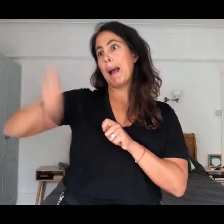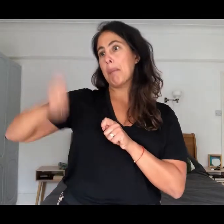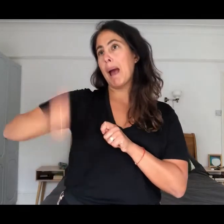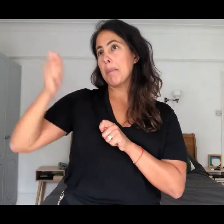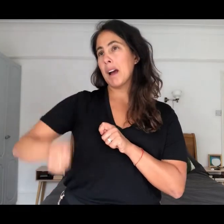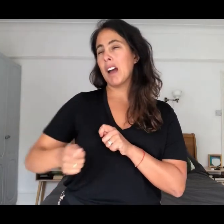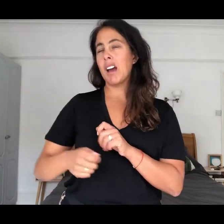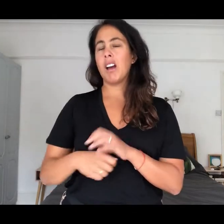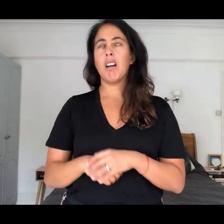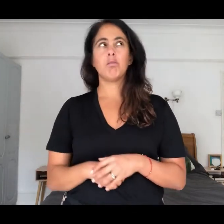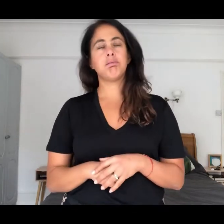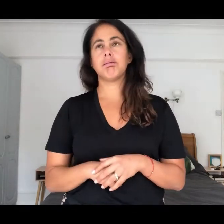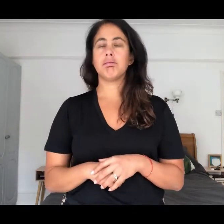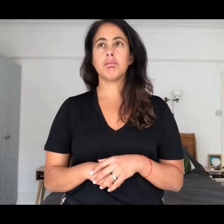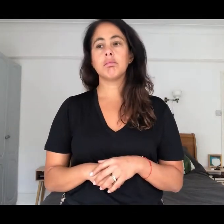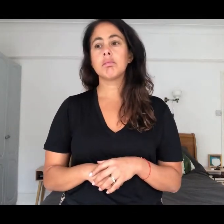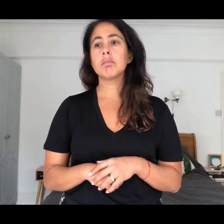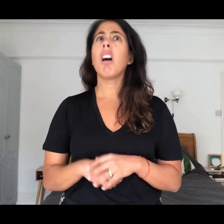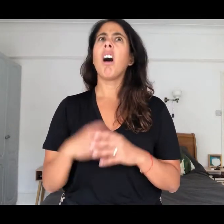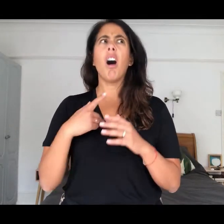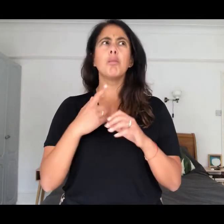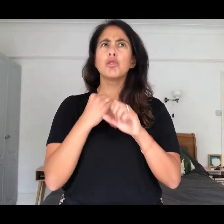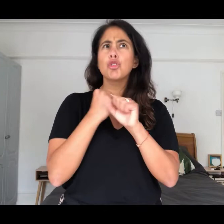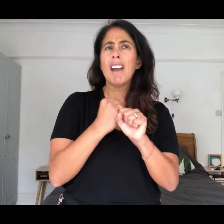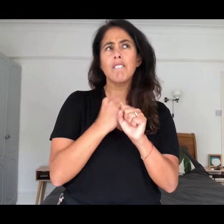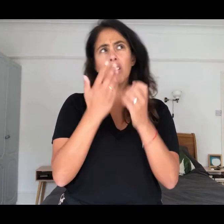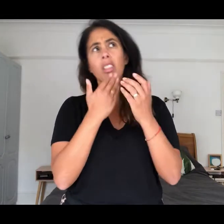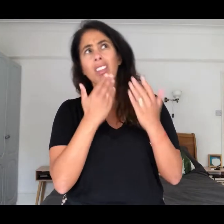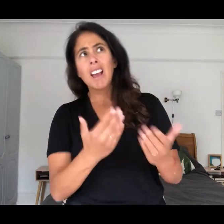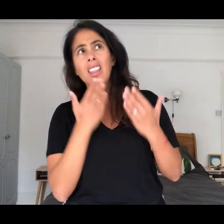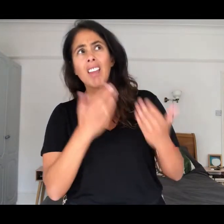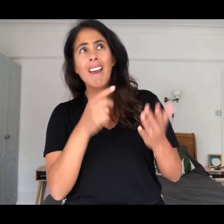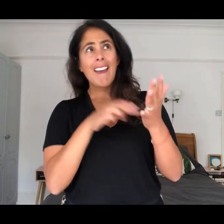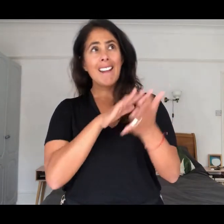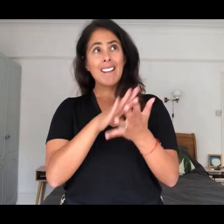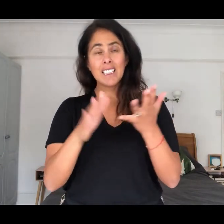It's not that I'm not grateful to the NHS. I am.